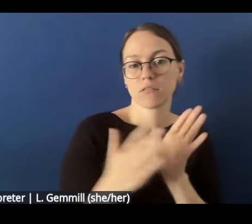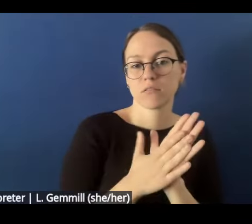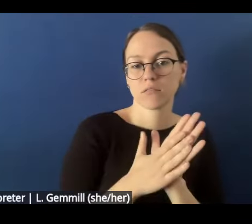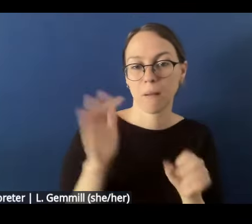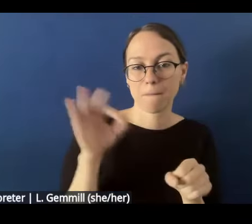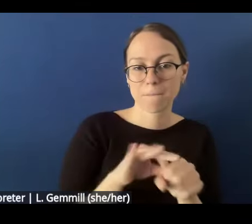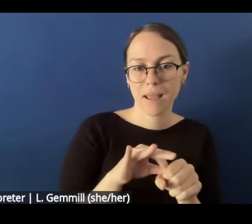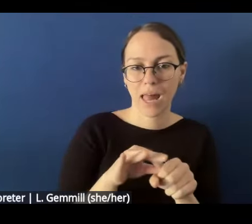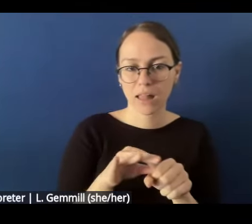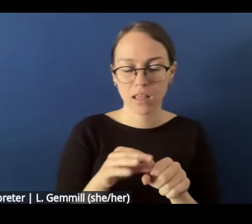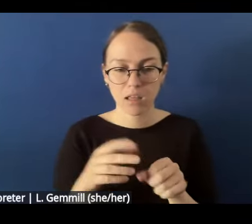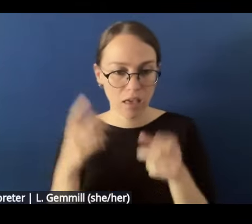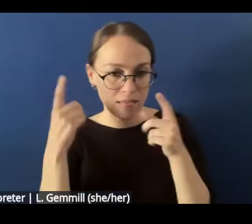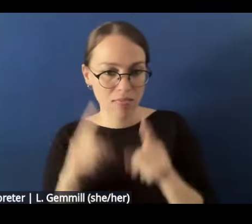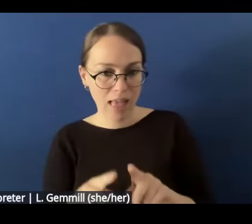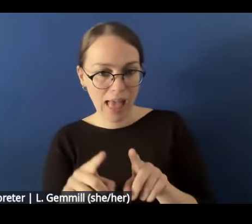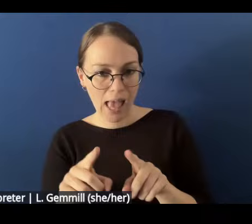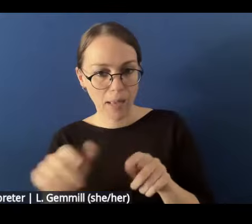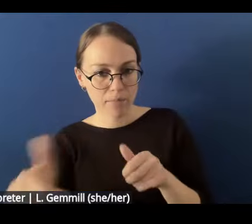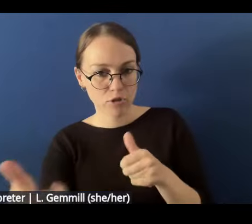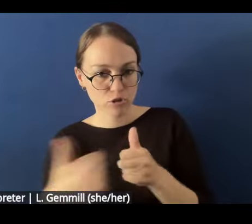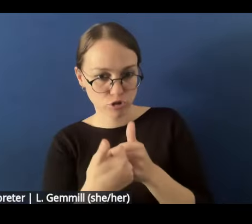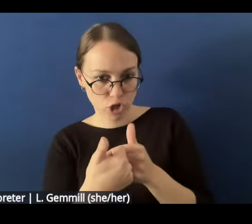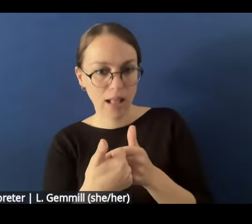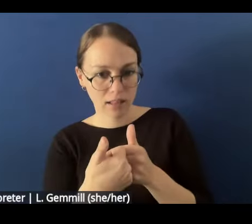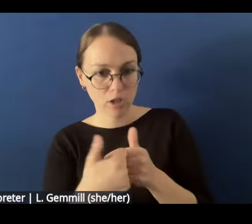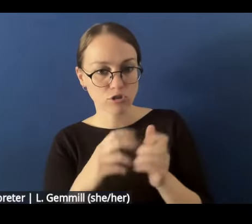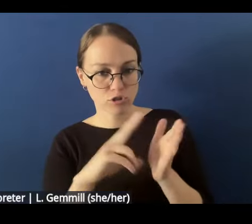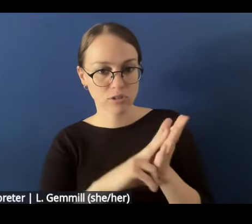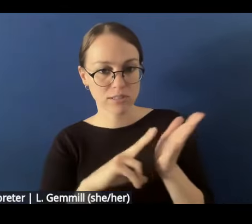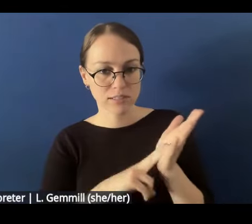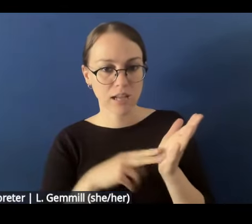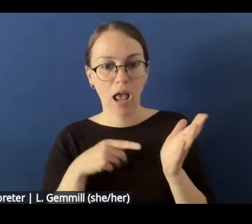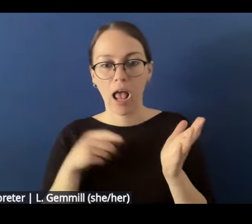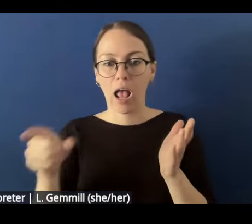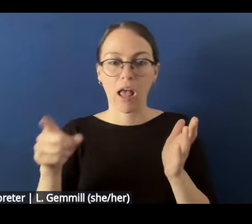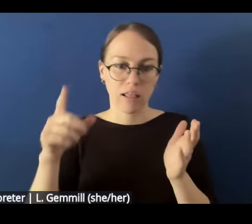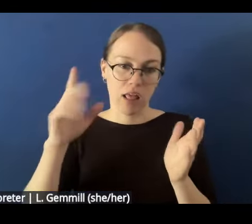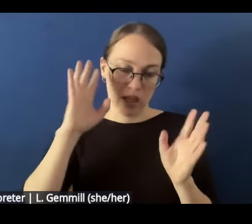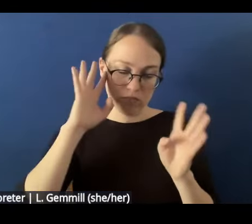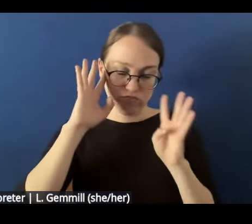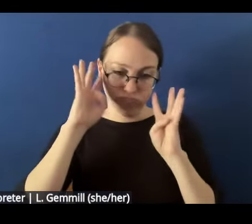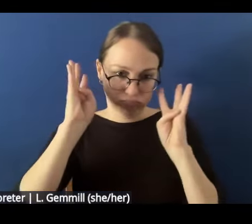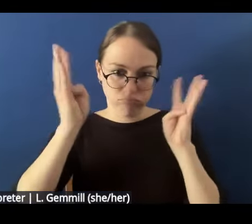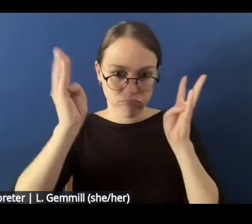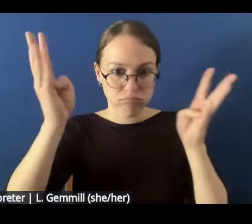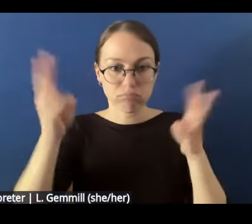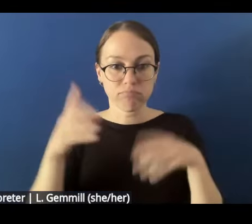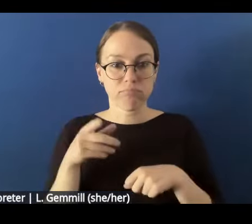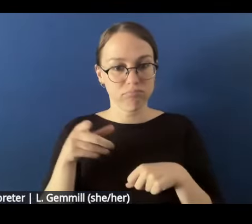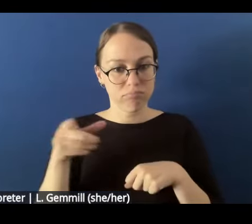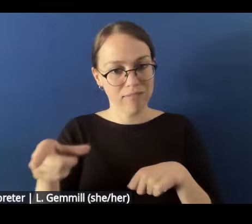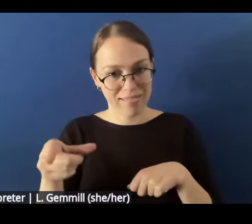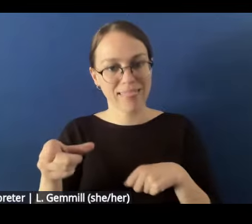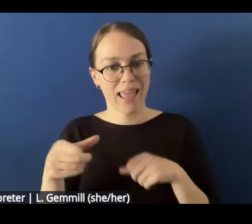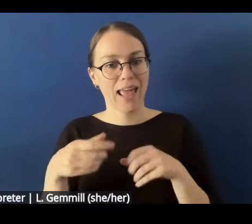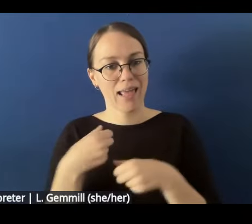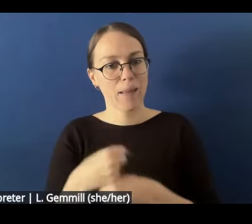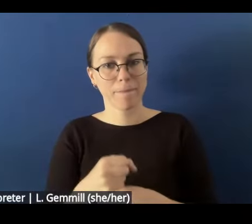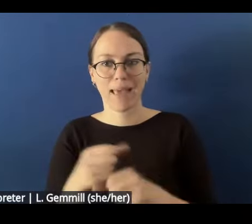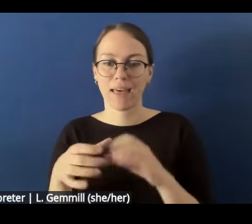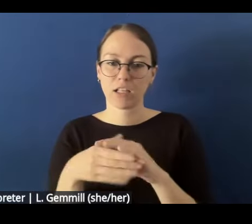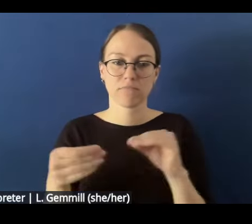the signatures and threw everything they could at the wall, even to the point of claiming one of the circulators was deceased. The circulator had to